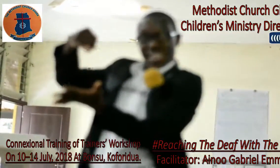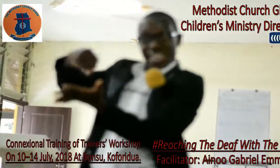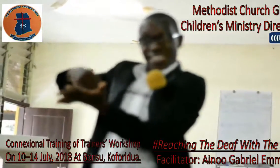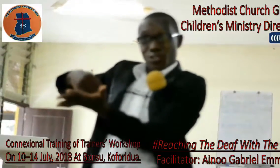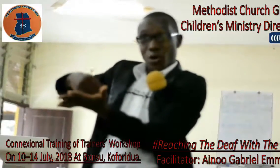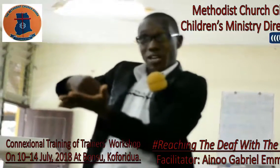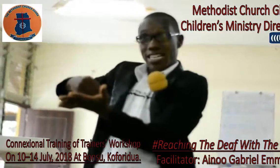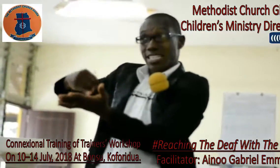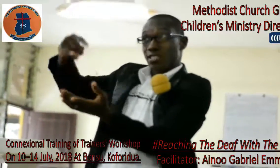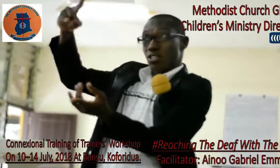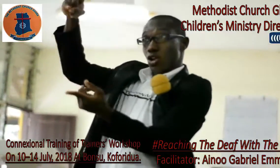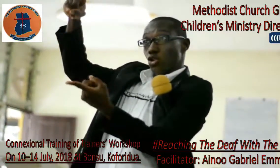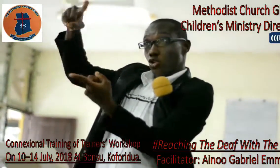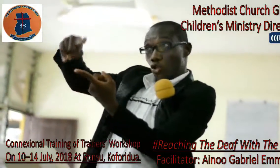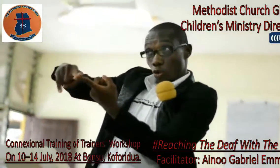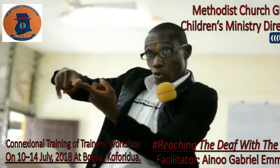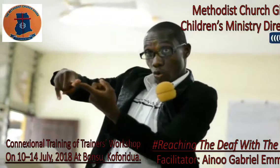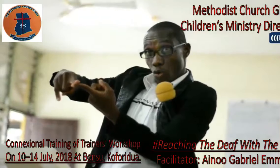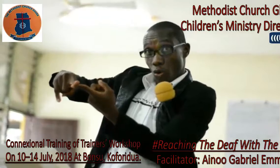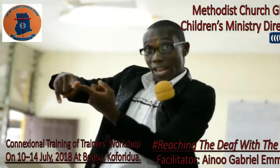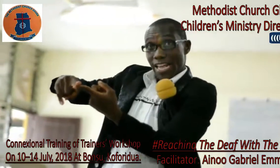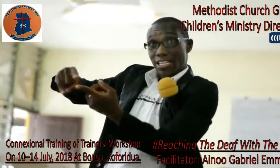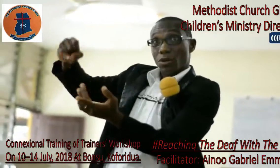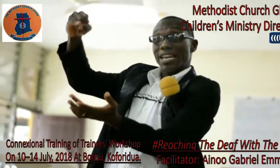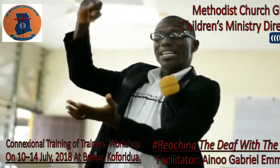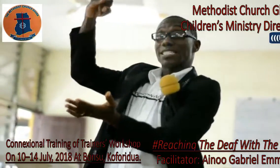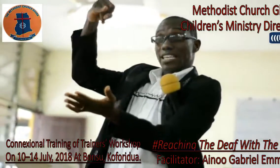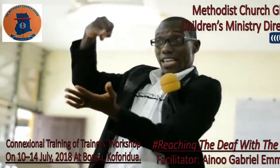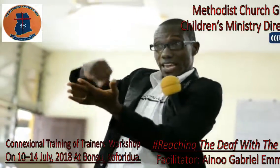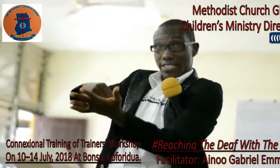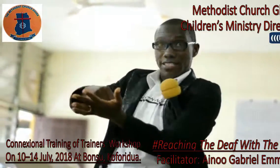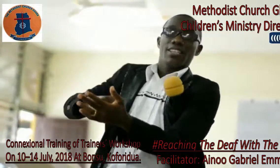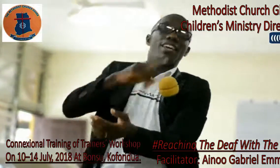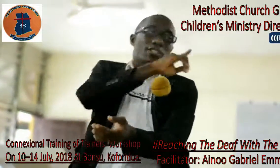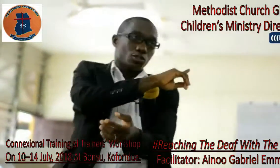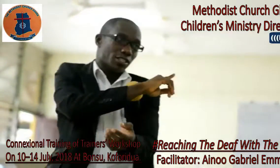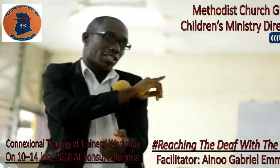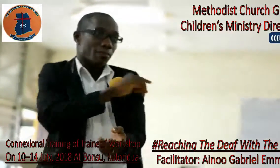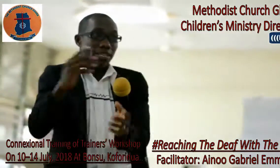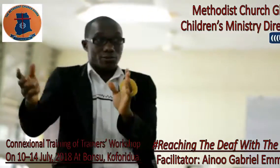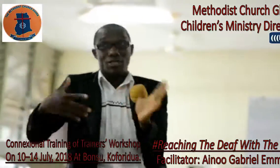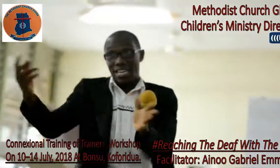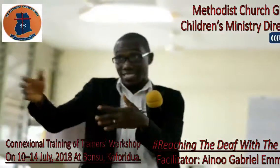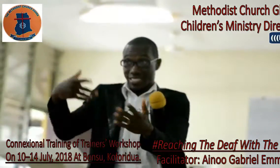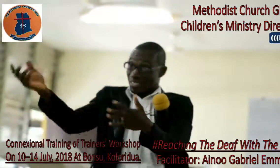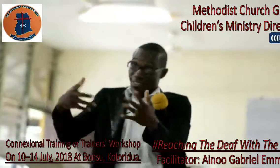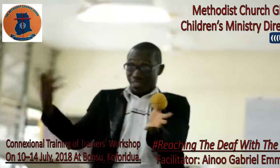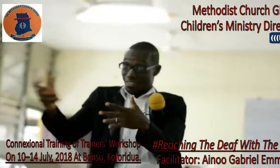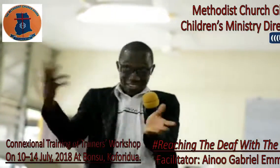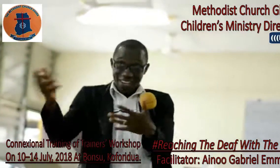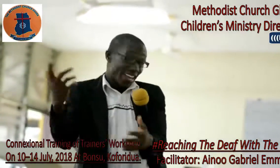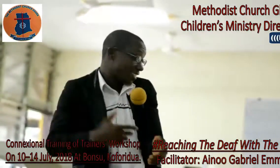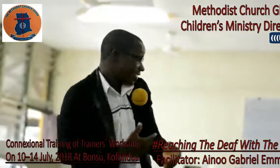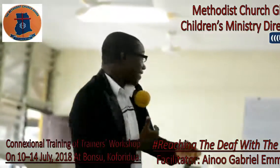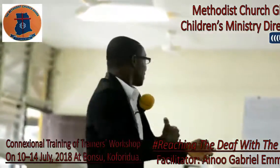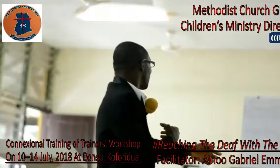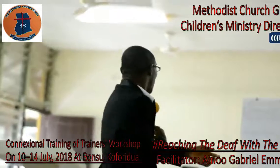eight. So this is two. And then this one is eight. Eight is not here, but we just left.